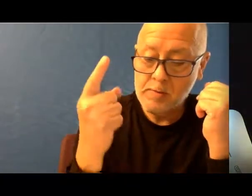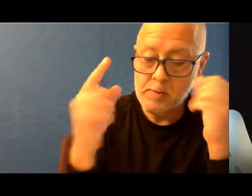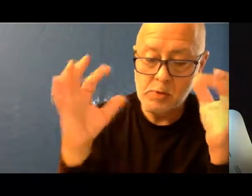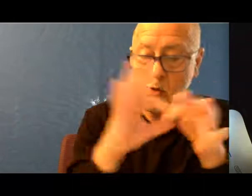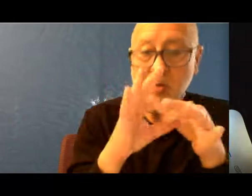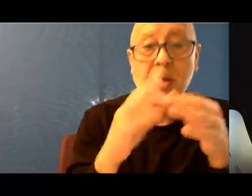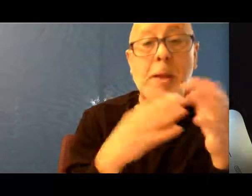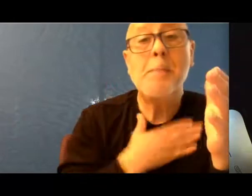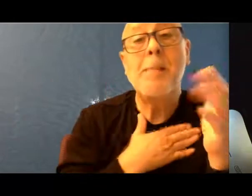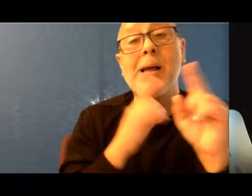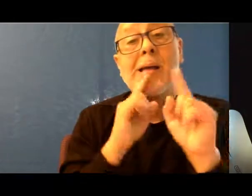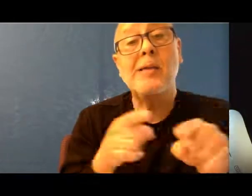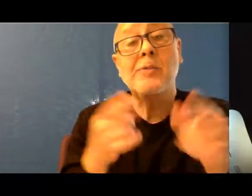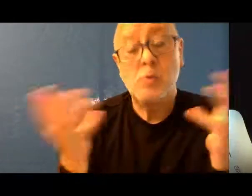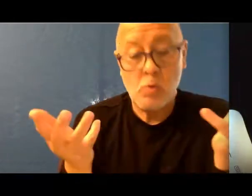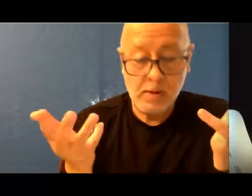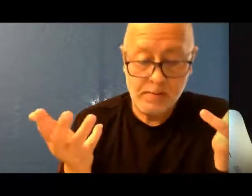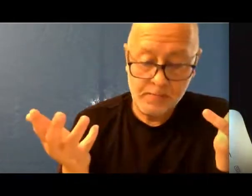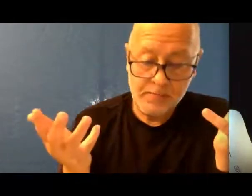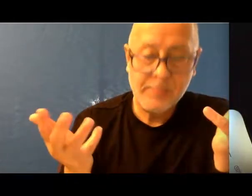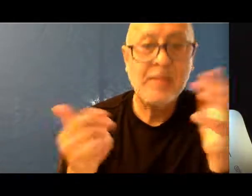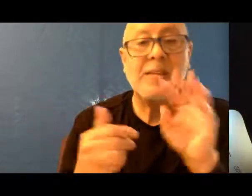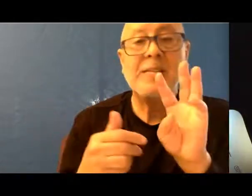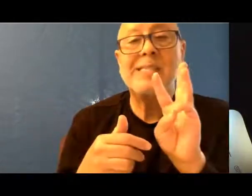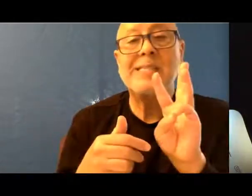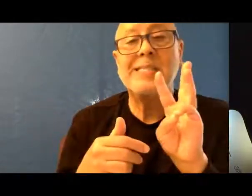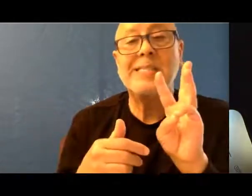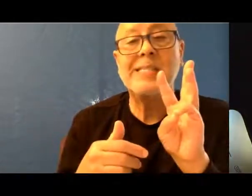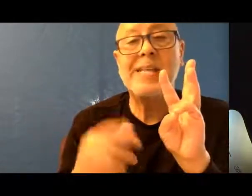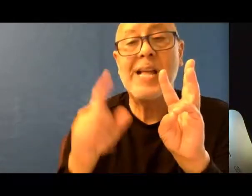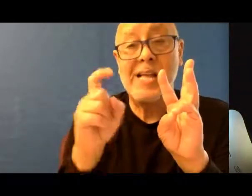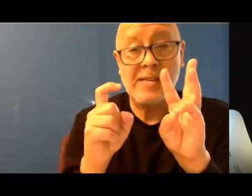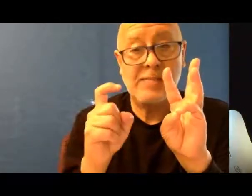answer is going to be 6x